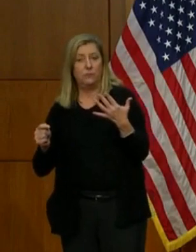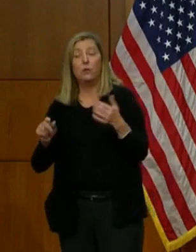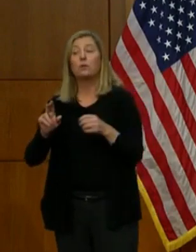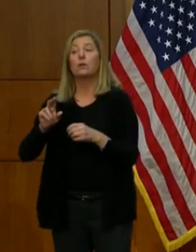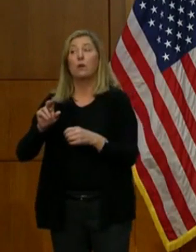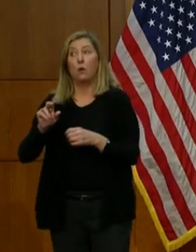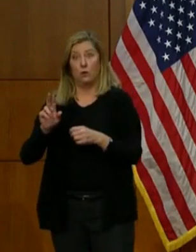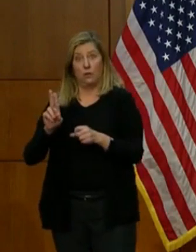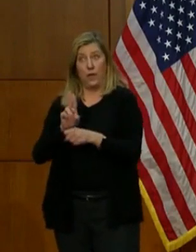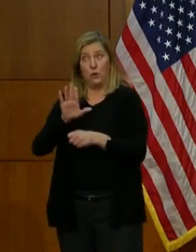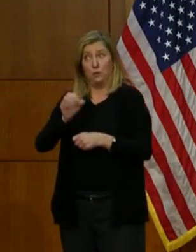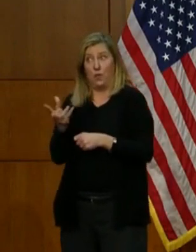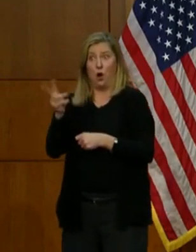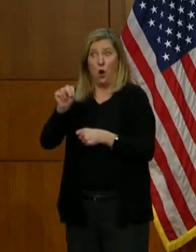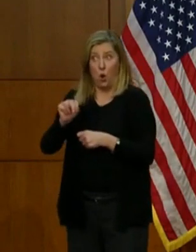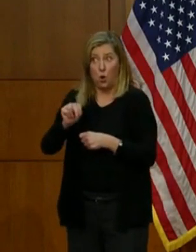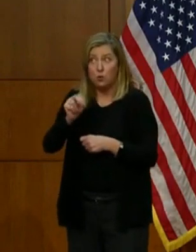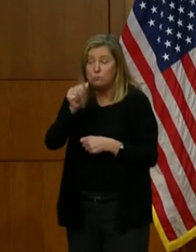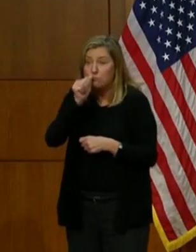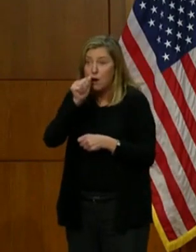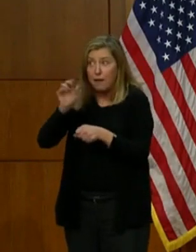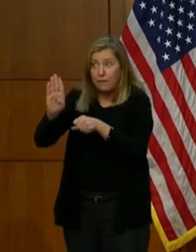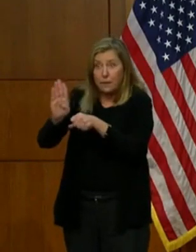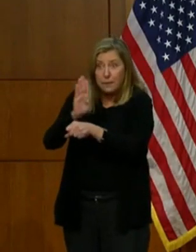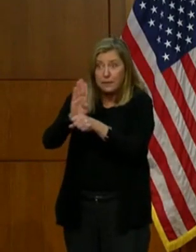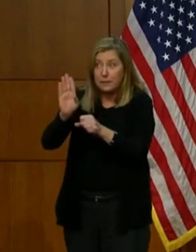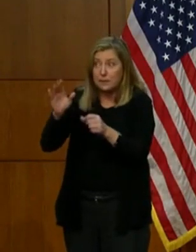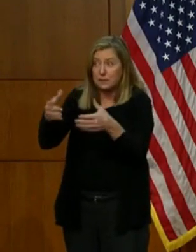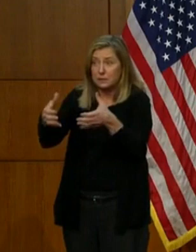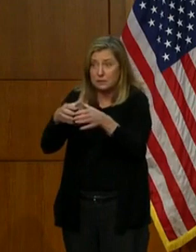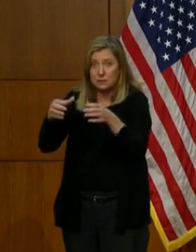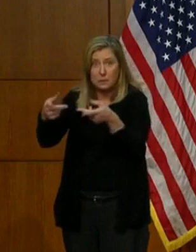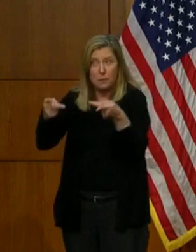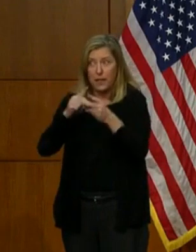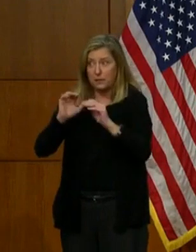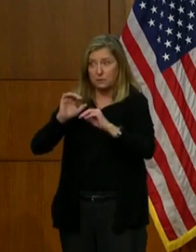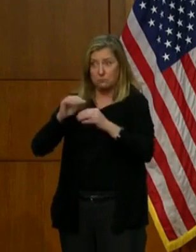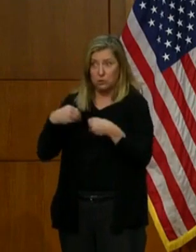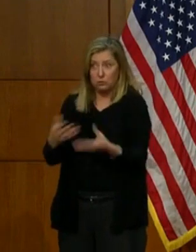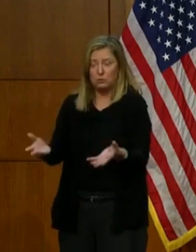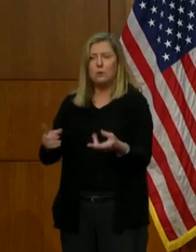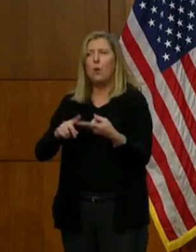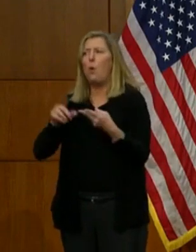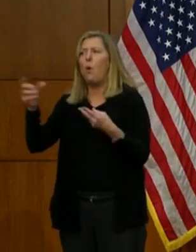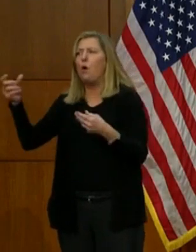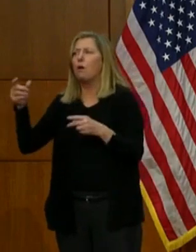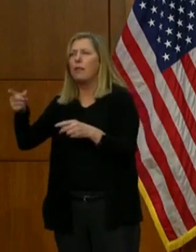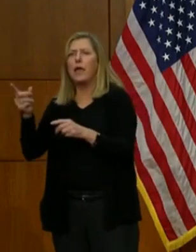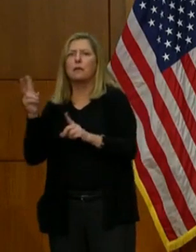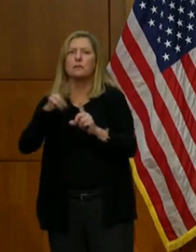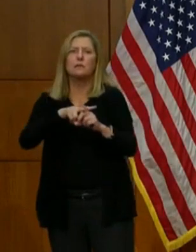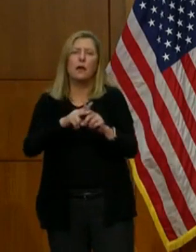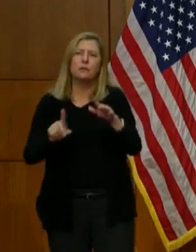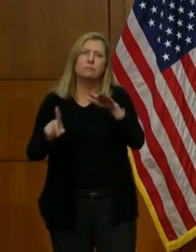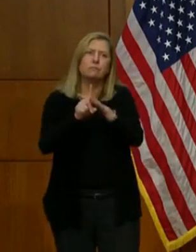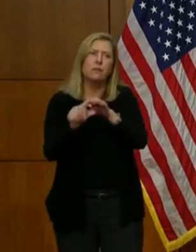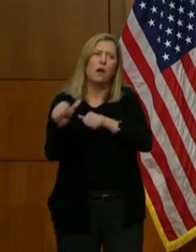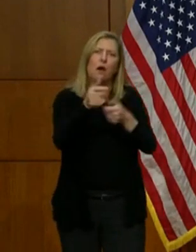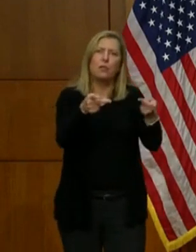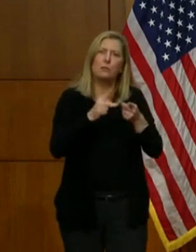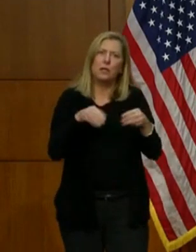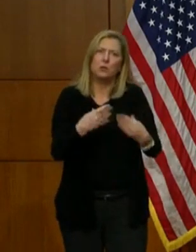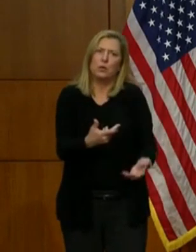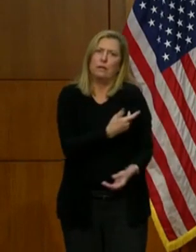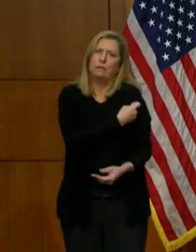practices to administer vaccine? Will they be given a location to go and help out at a different place? What does that actually look like when it